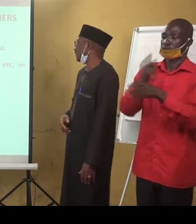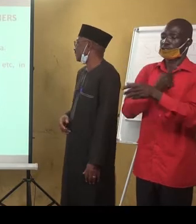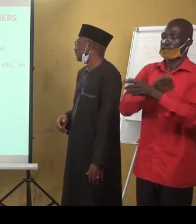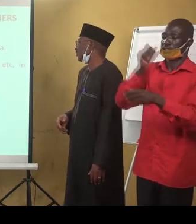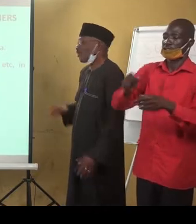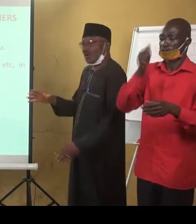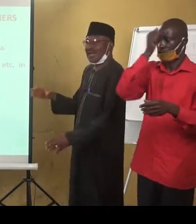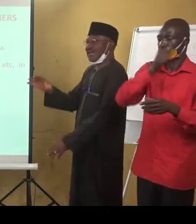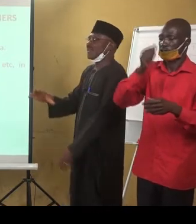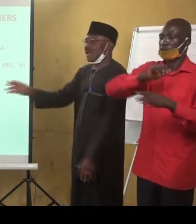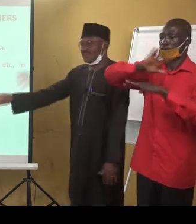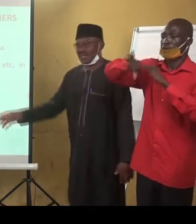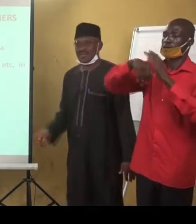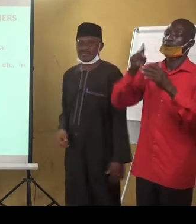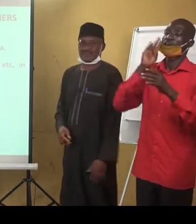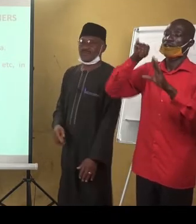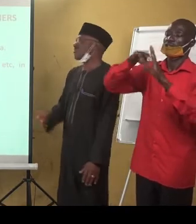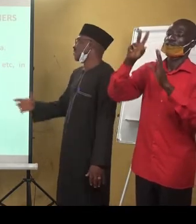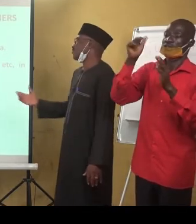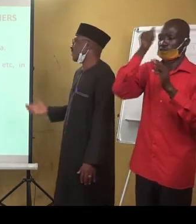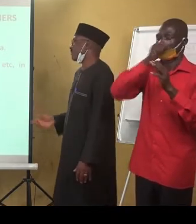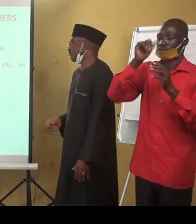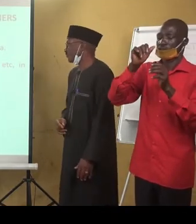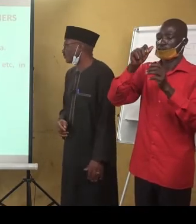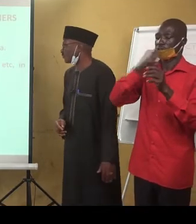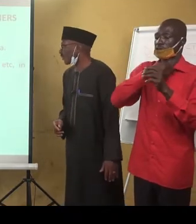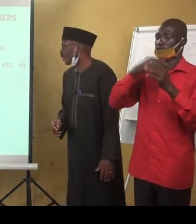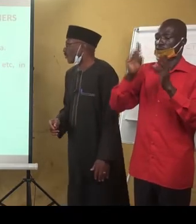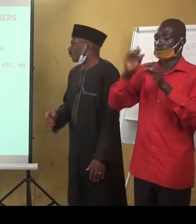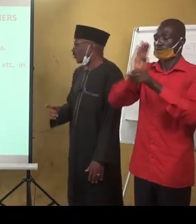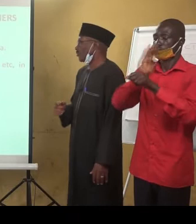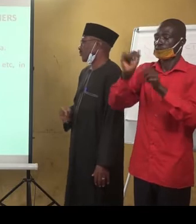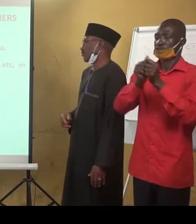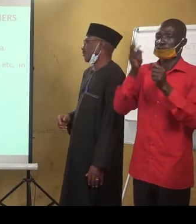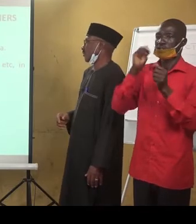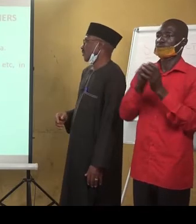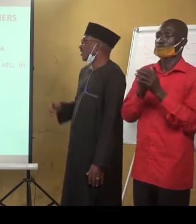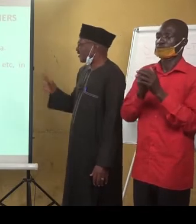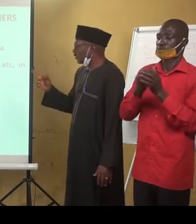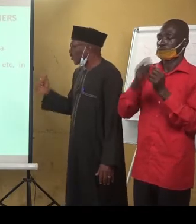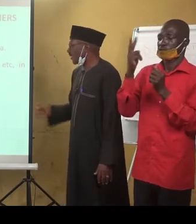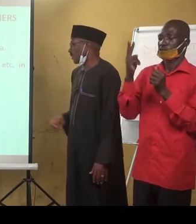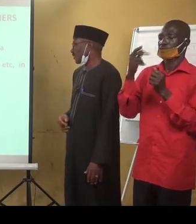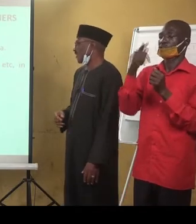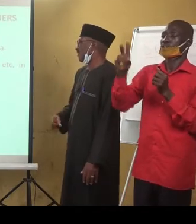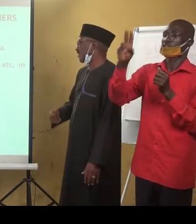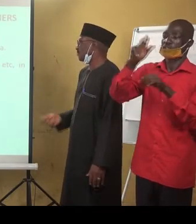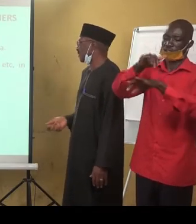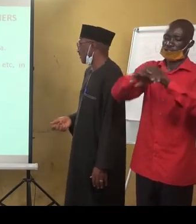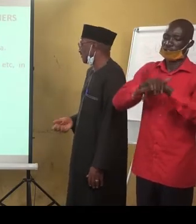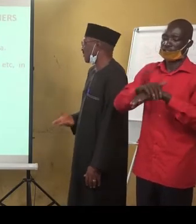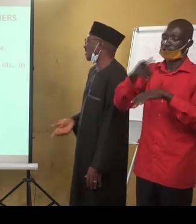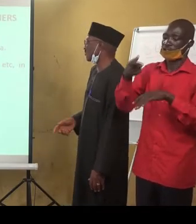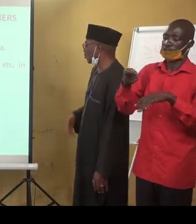Africa, all are in Africa. We trade with them. Two, the UK,